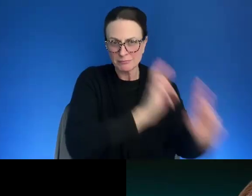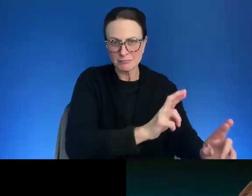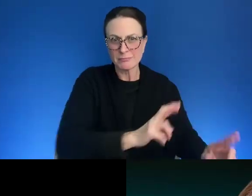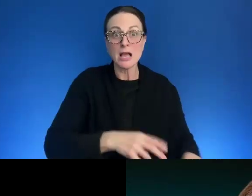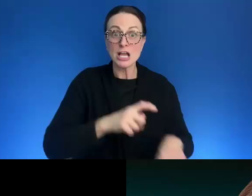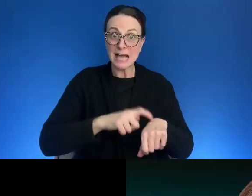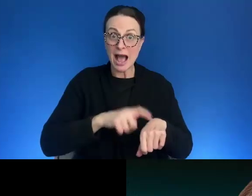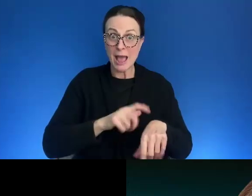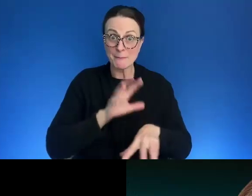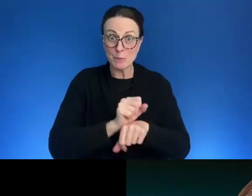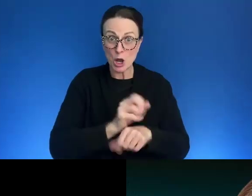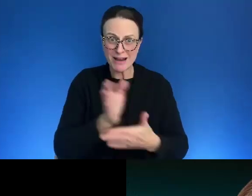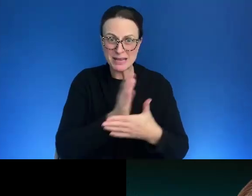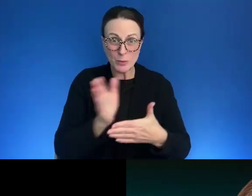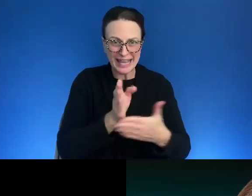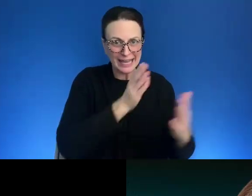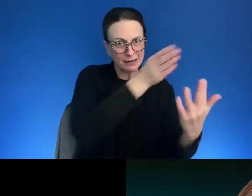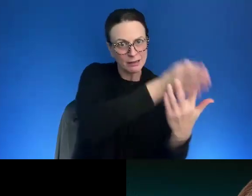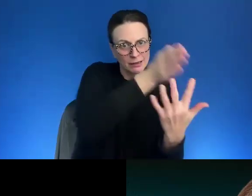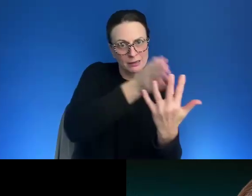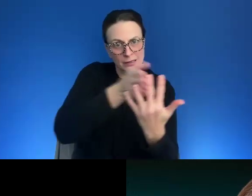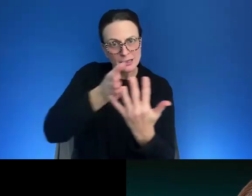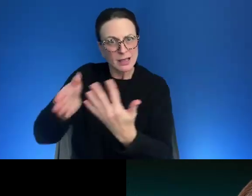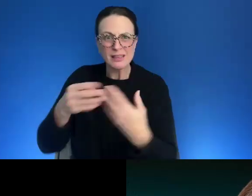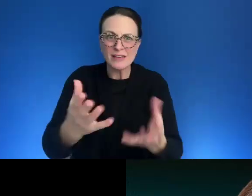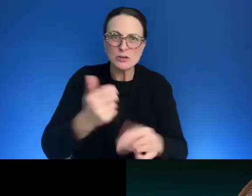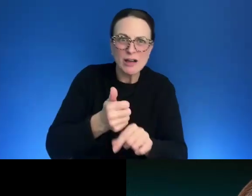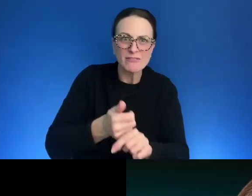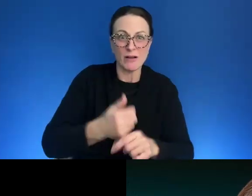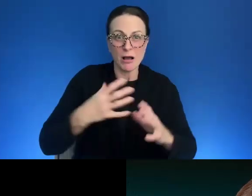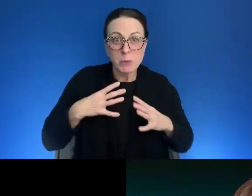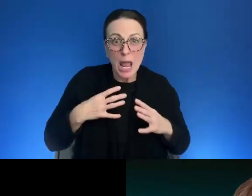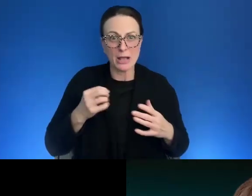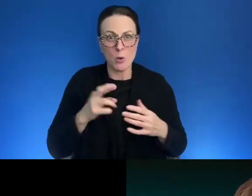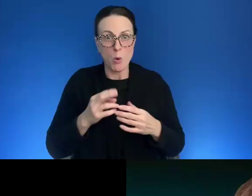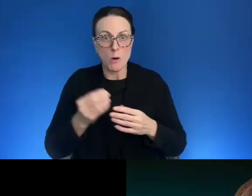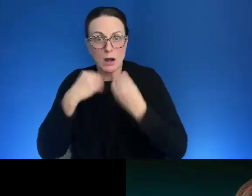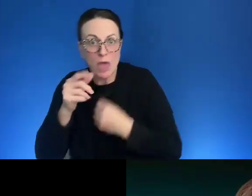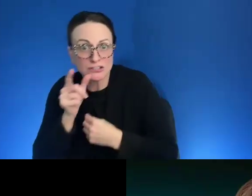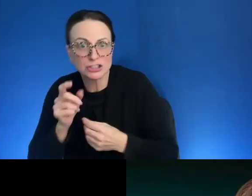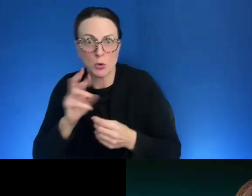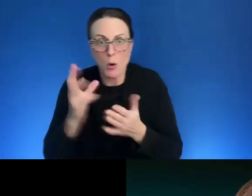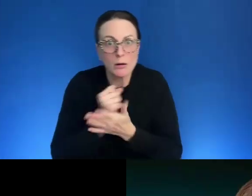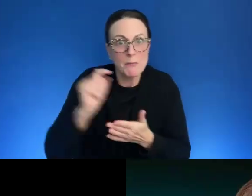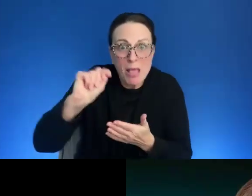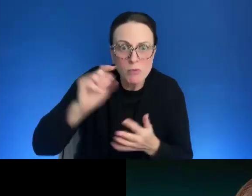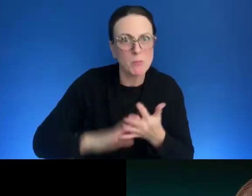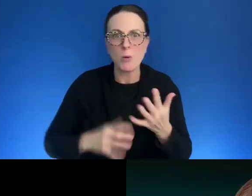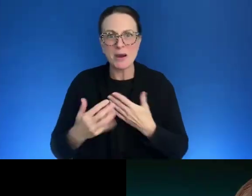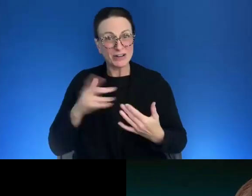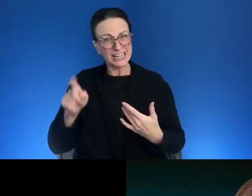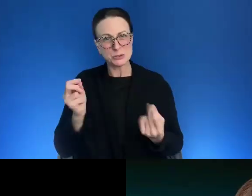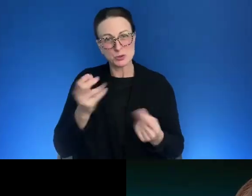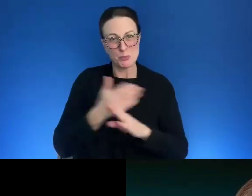enough time in between your appointments to give yourself, can I have a bite to eat or use the restroom or do what I need